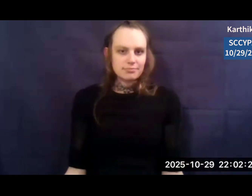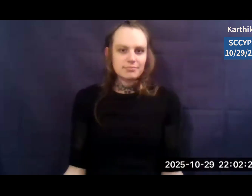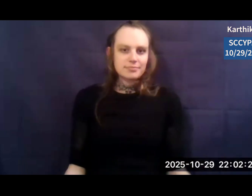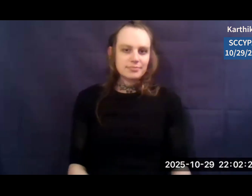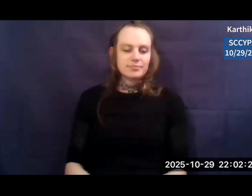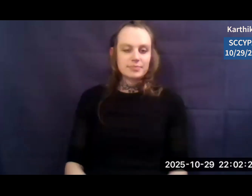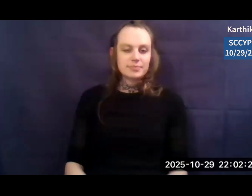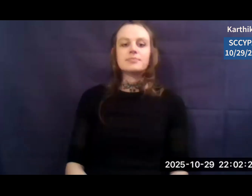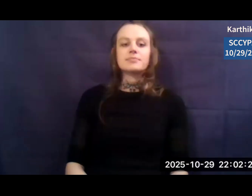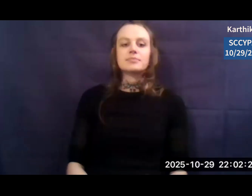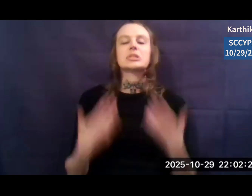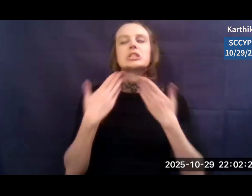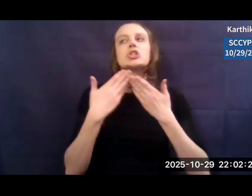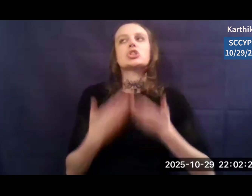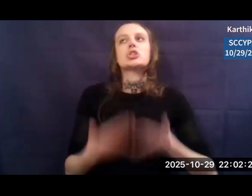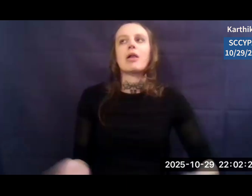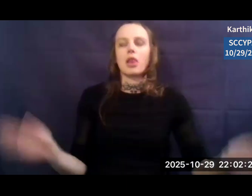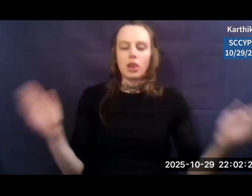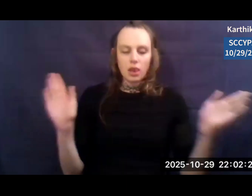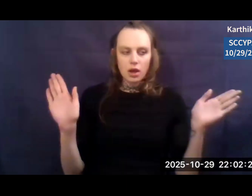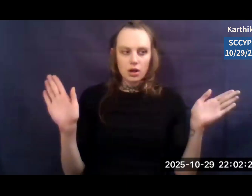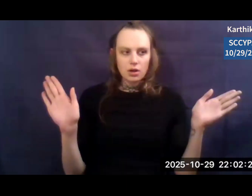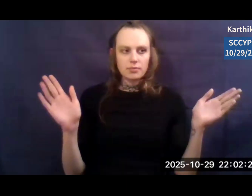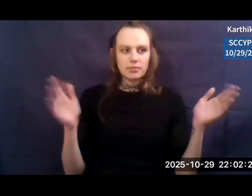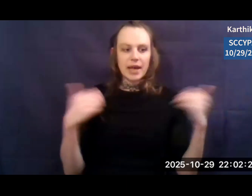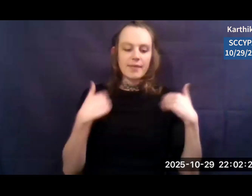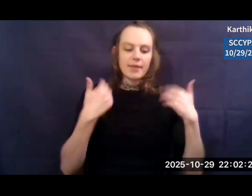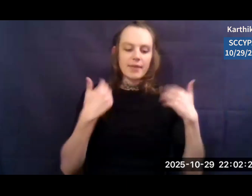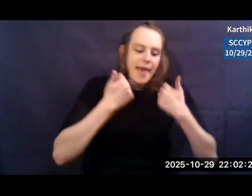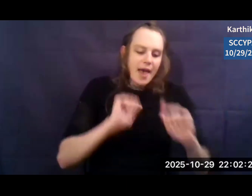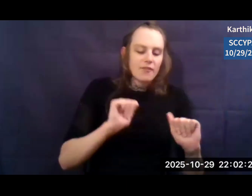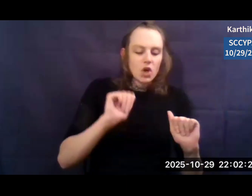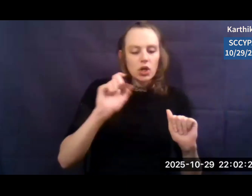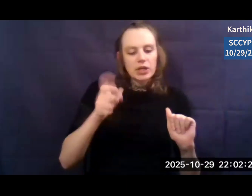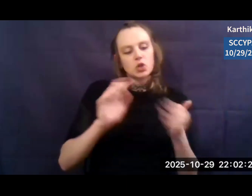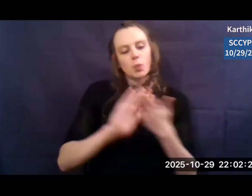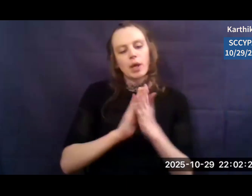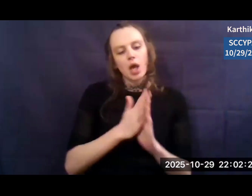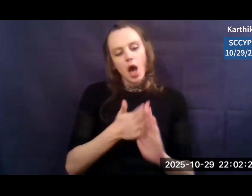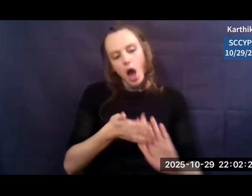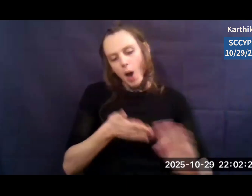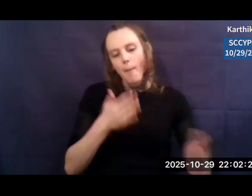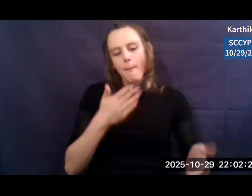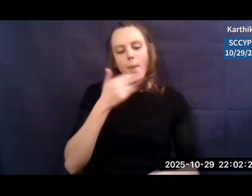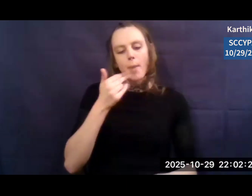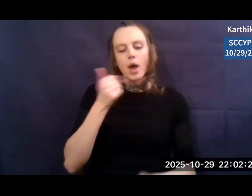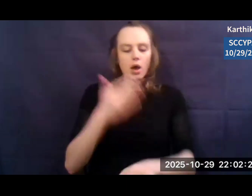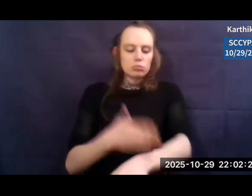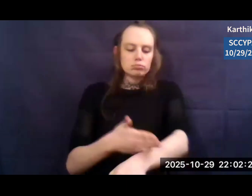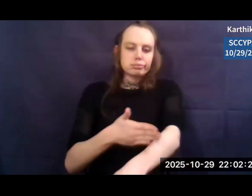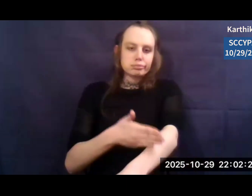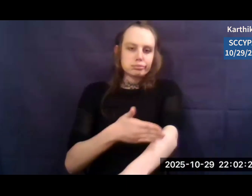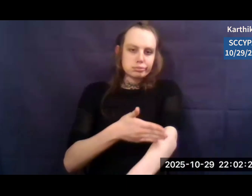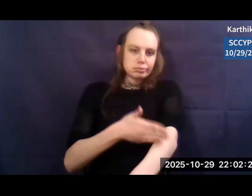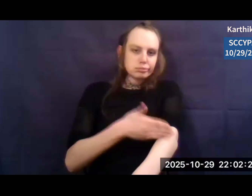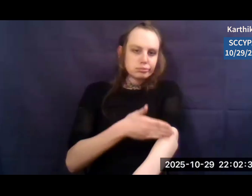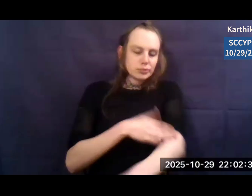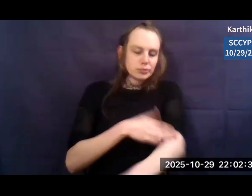like, like there's effort, you have to like hone your skills. And the ability to like be in the moment,